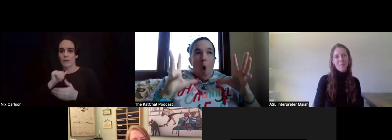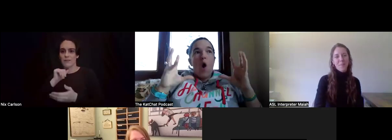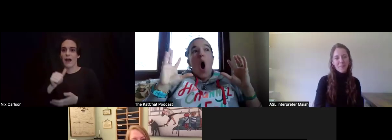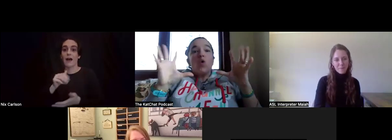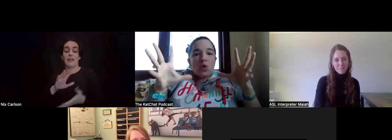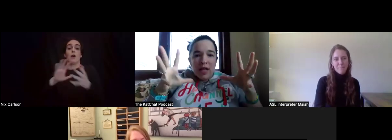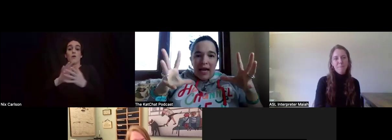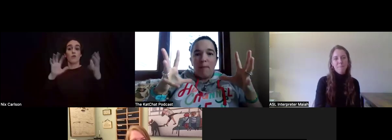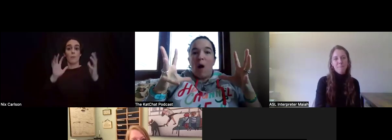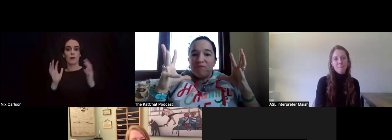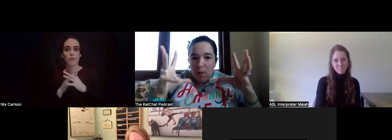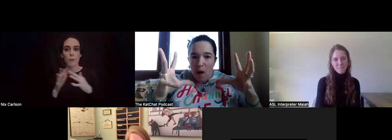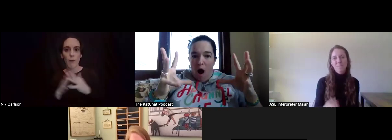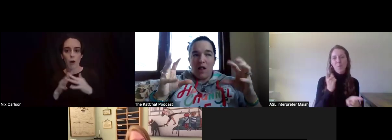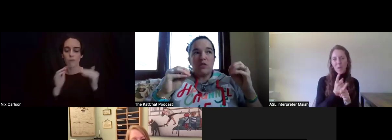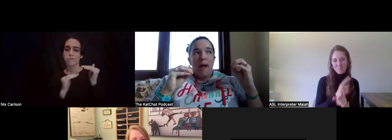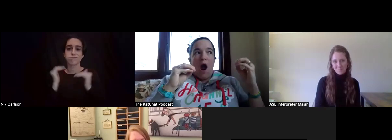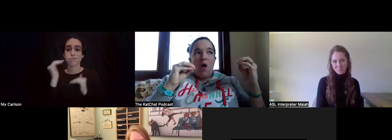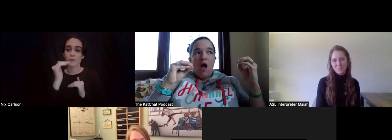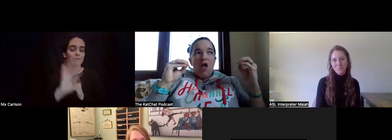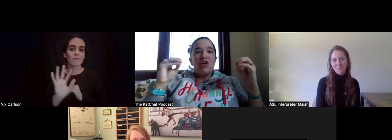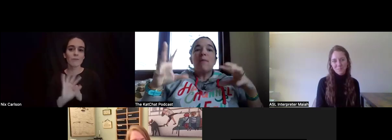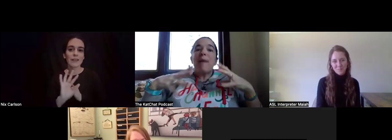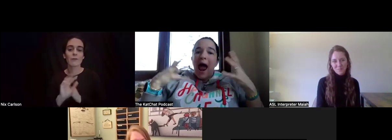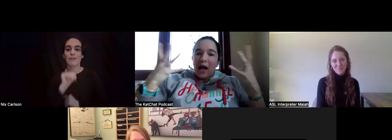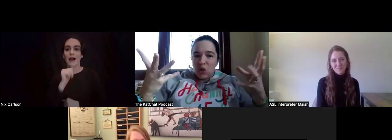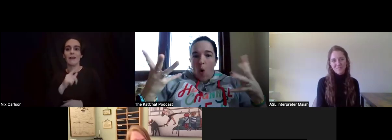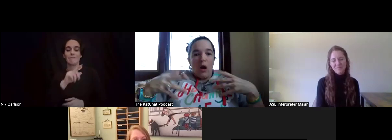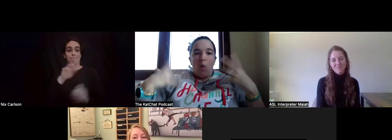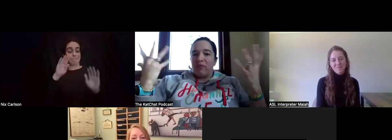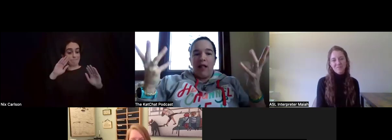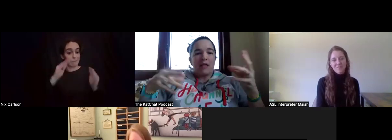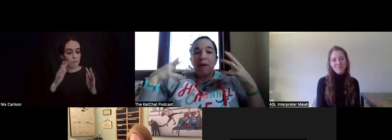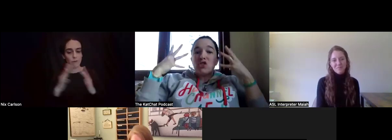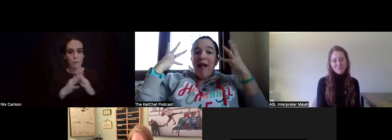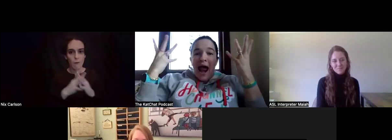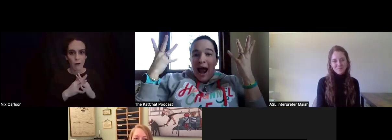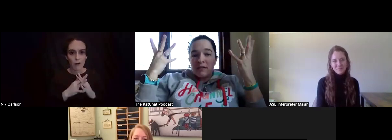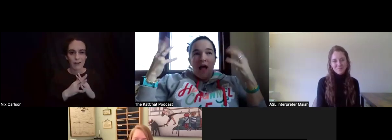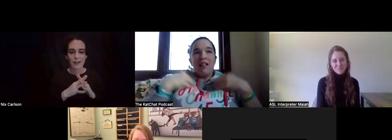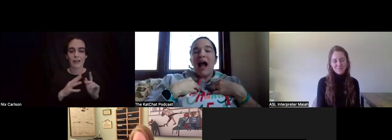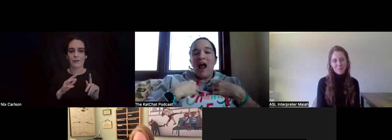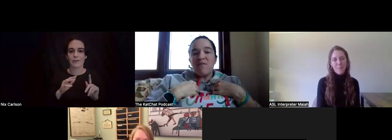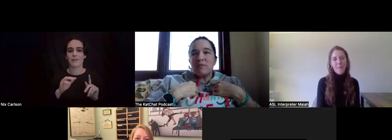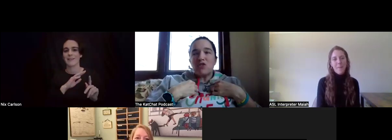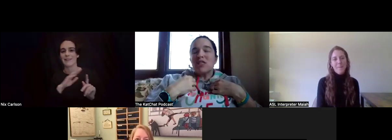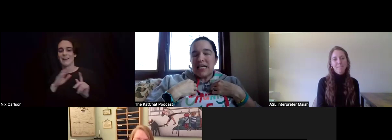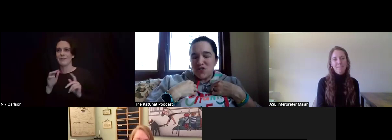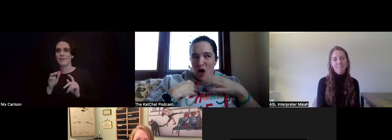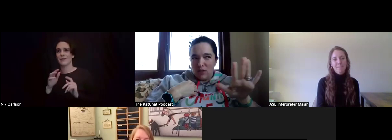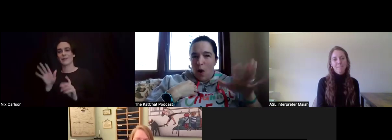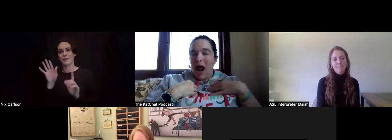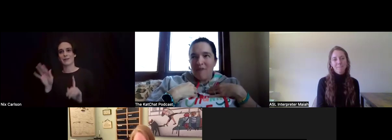football or Right, only about football. It was the backstory with like a special hat. Like I have a